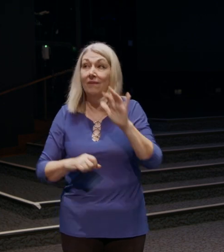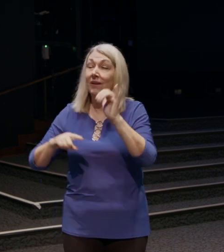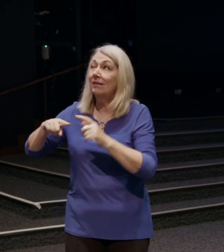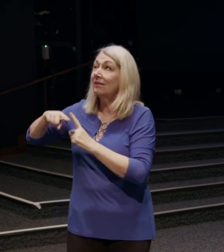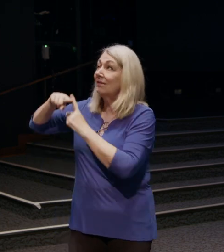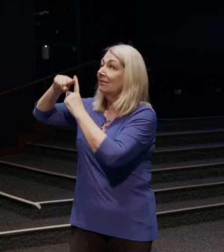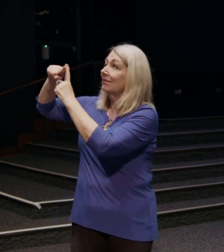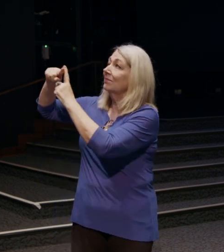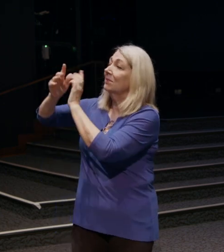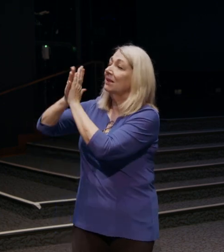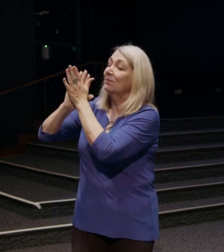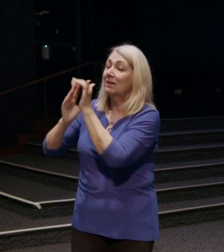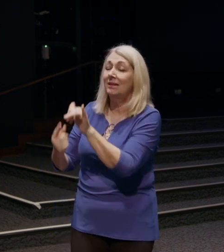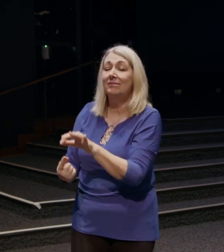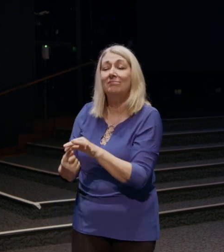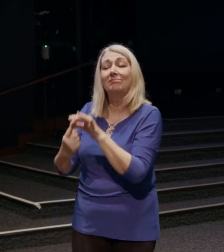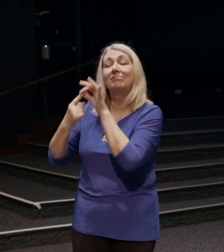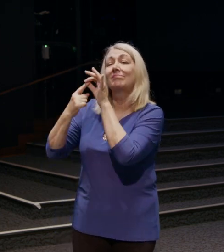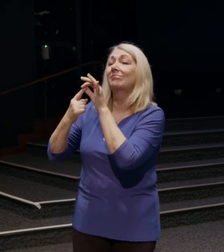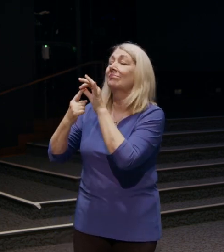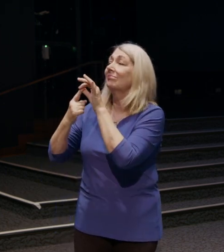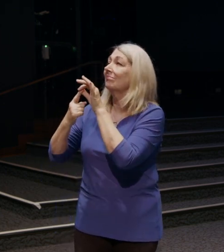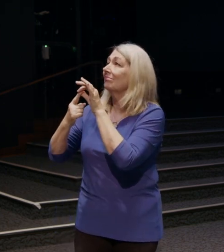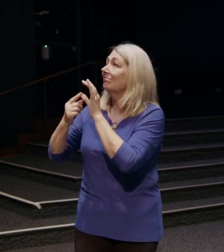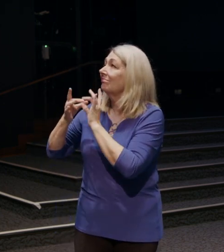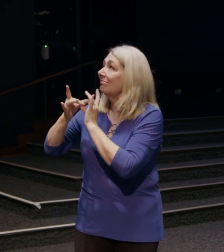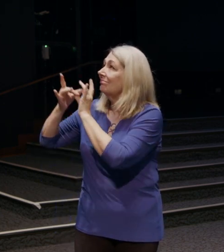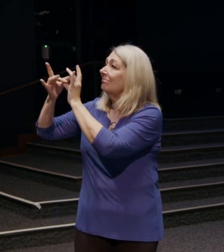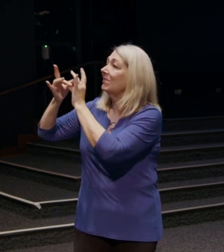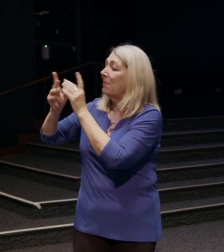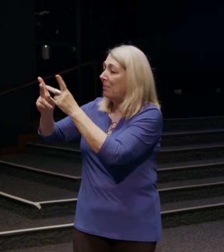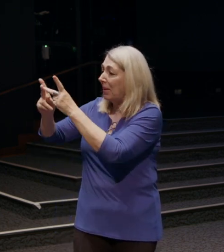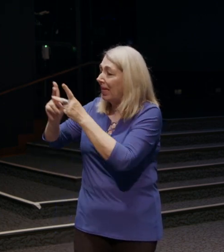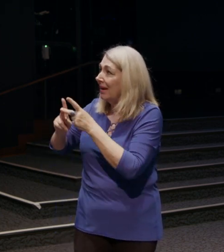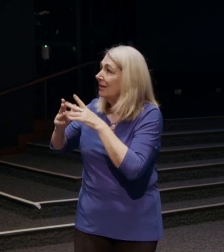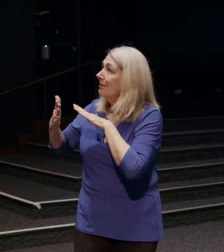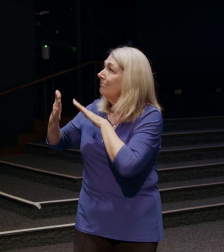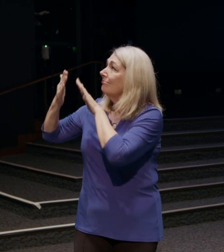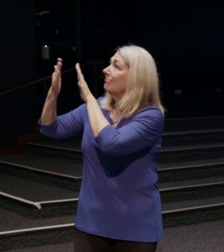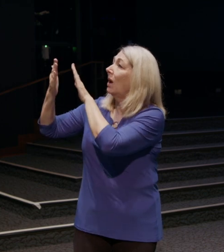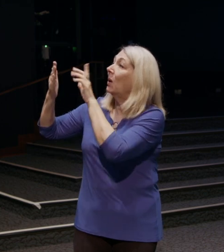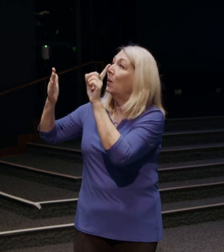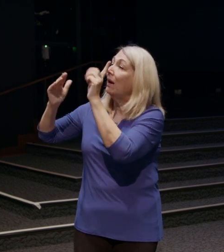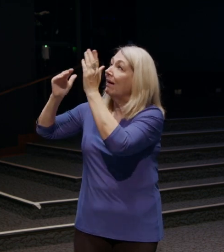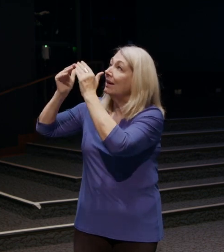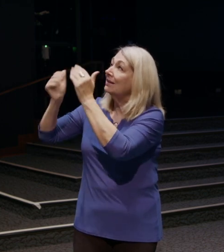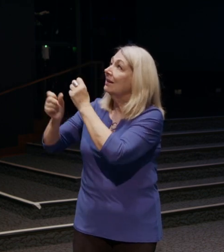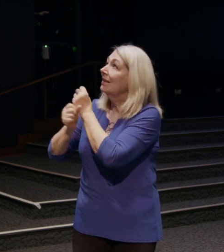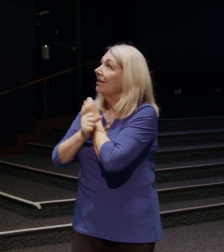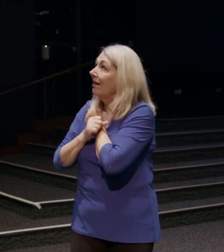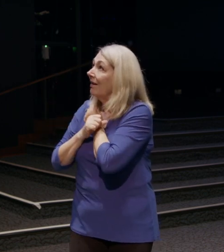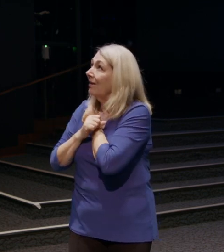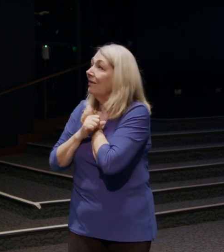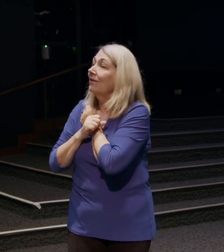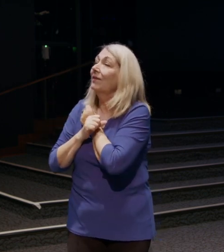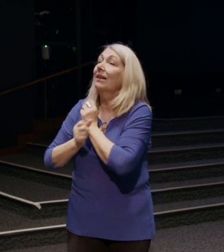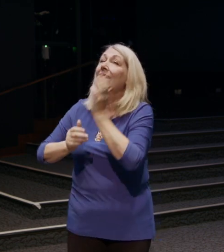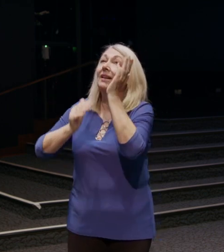trysting place, that encounter where heaven's love and heaven's